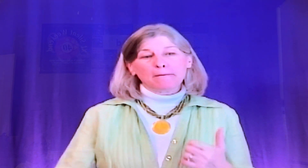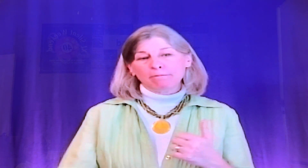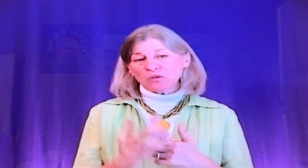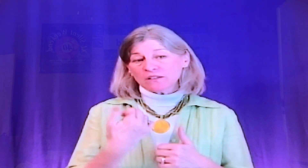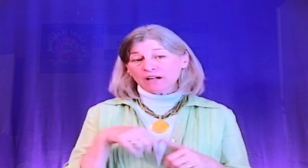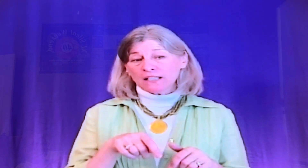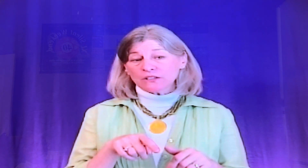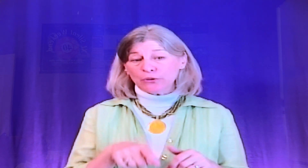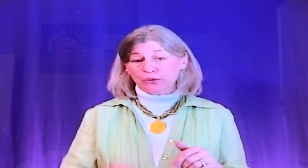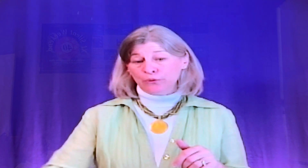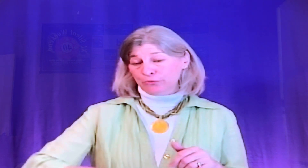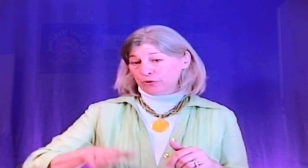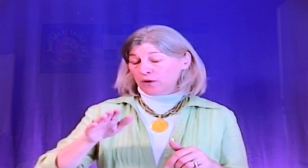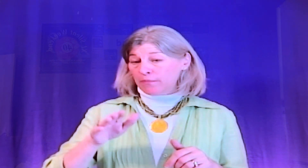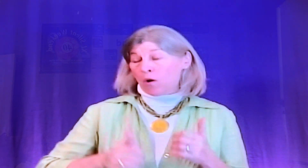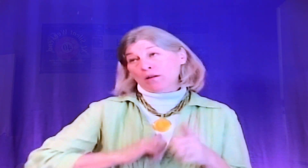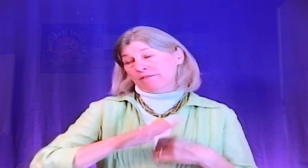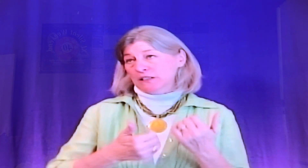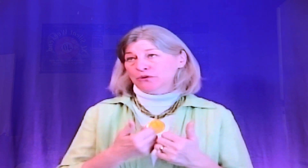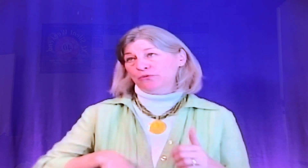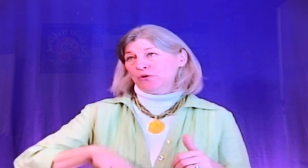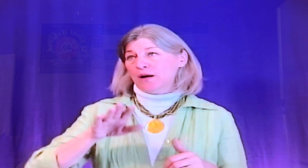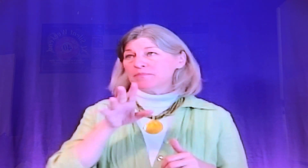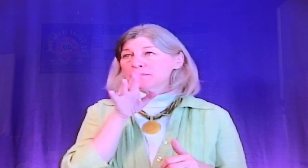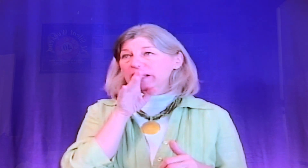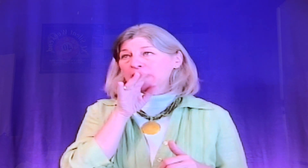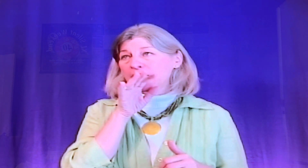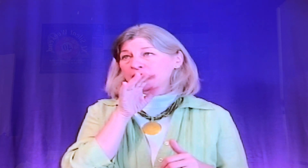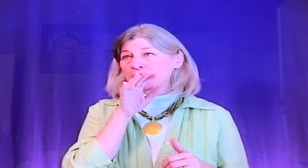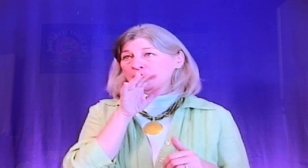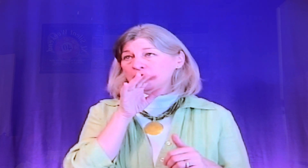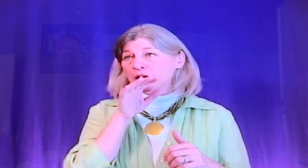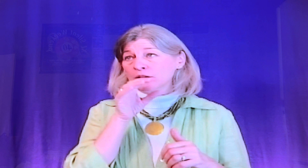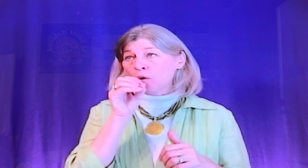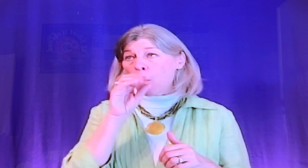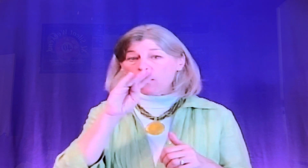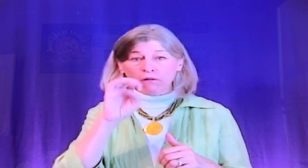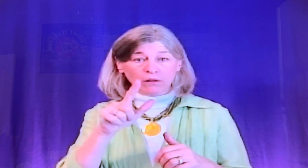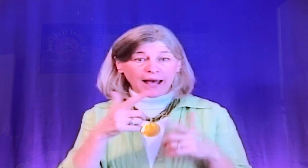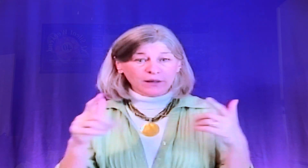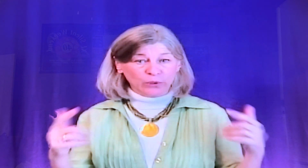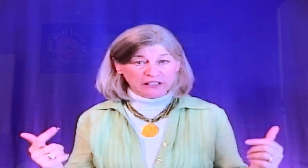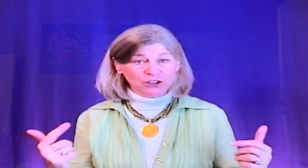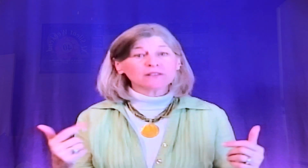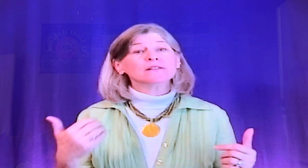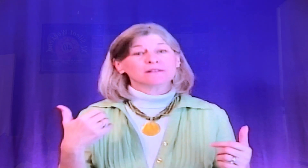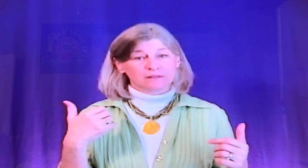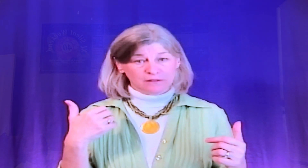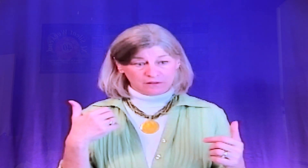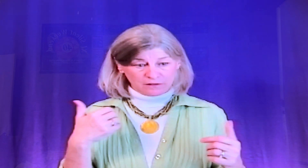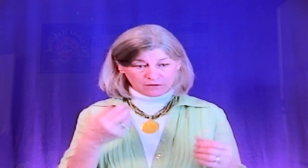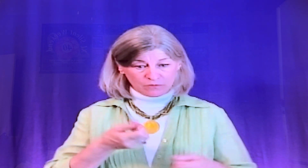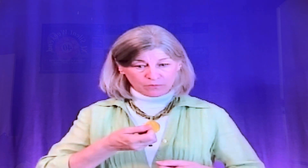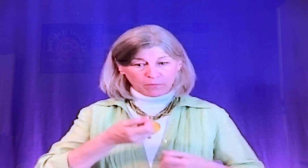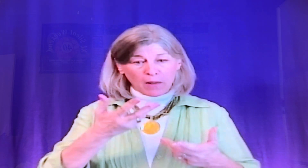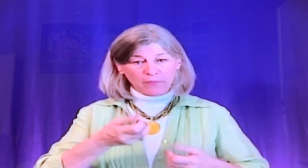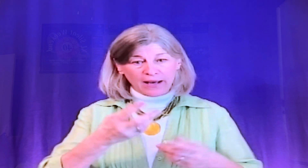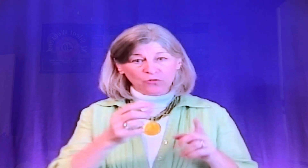Most of us who grew up, all of us who grew up speaking an oral language, pump out the